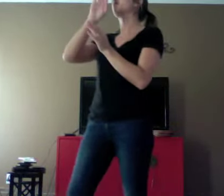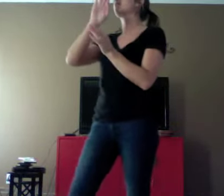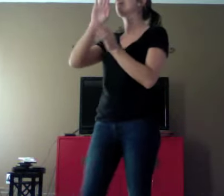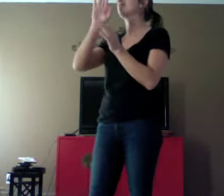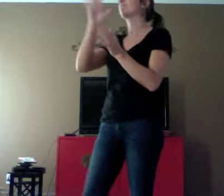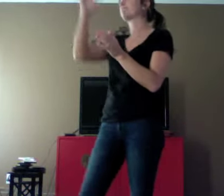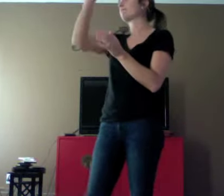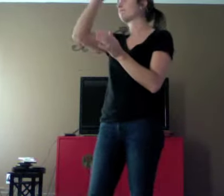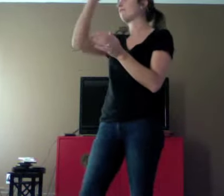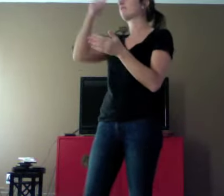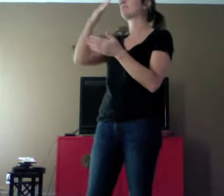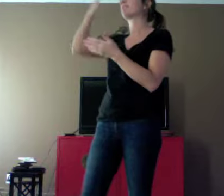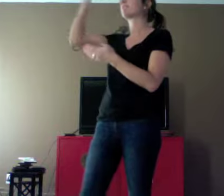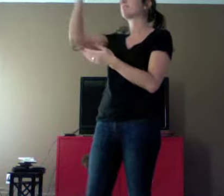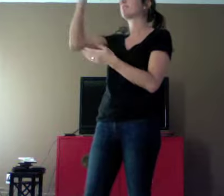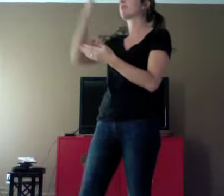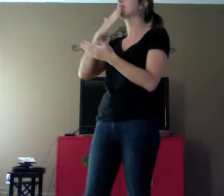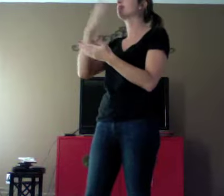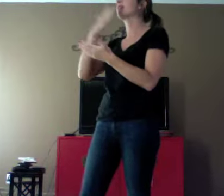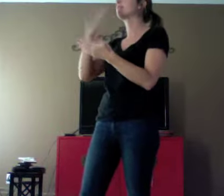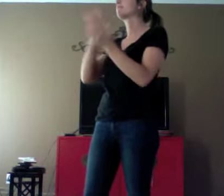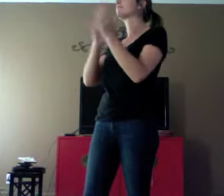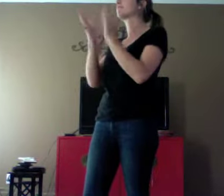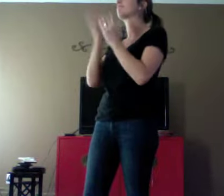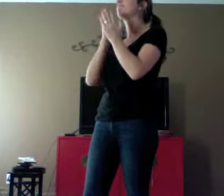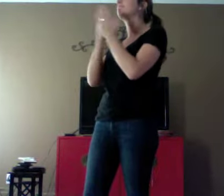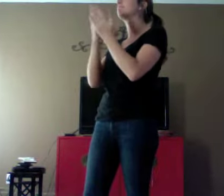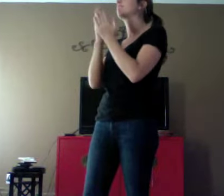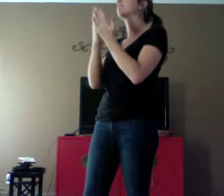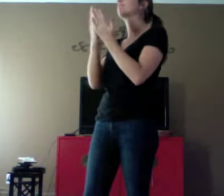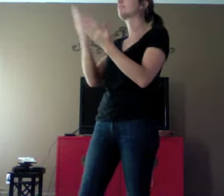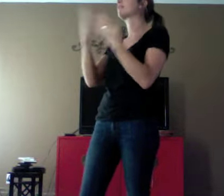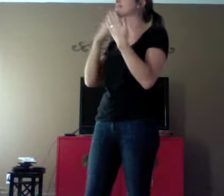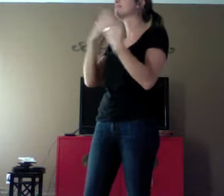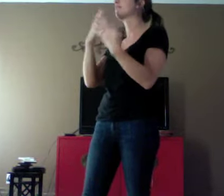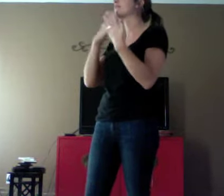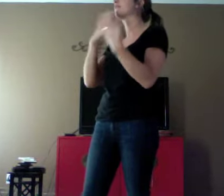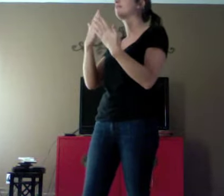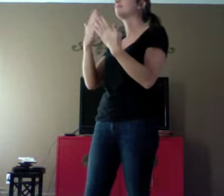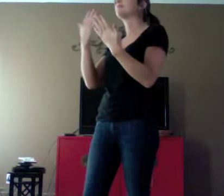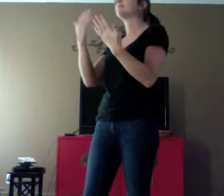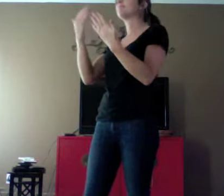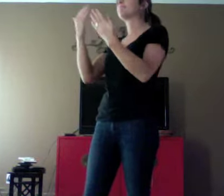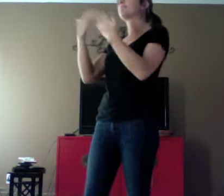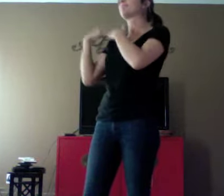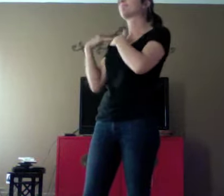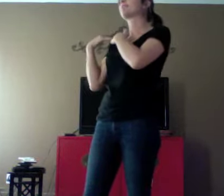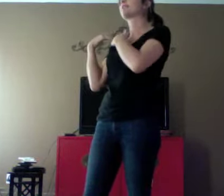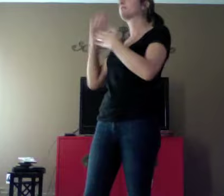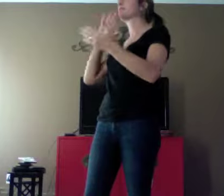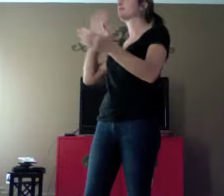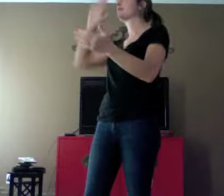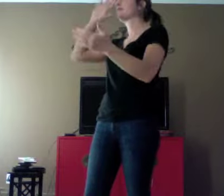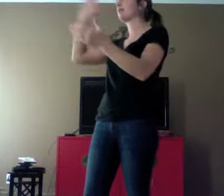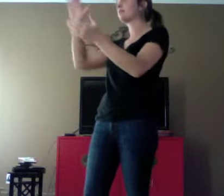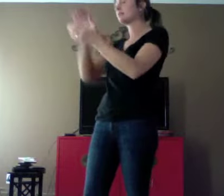God, I thank you for the privilege of being a husband. And I thank you for all of the marriages in this room. And I thank you for everybody who's